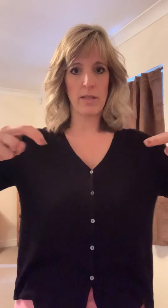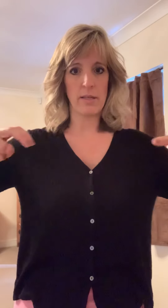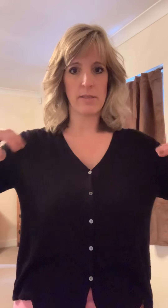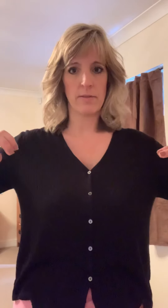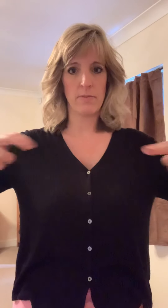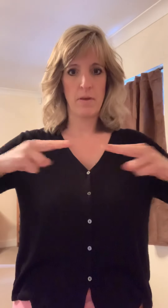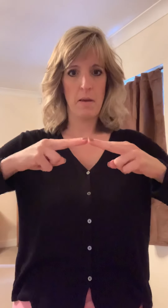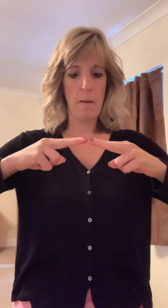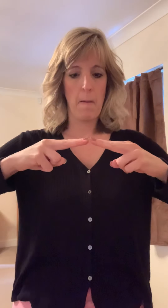this.